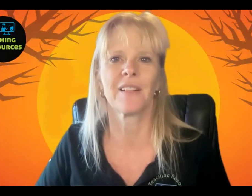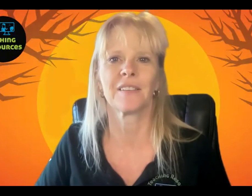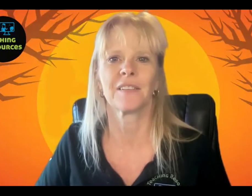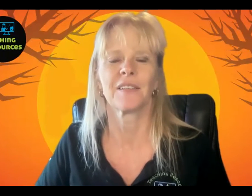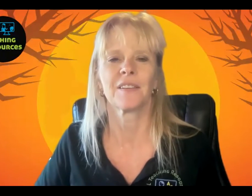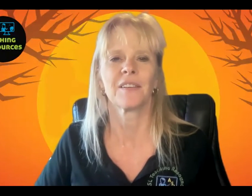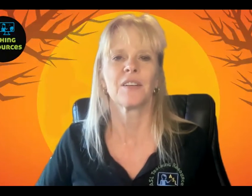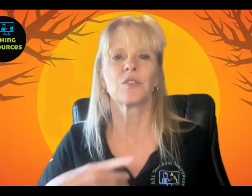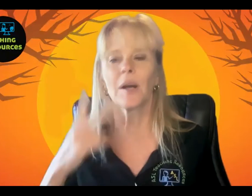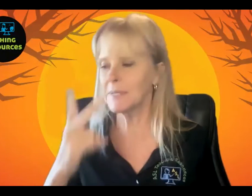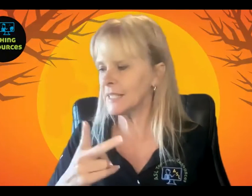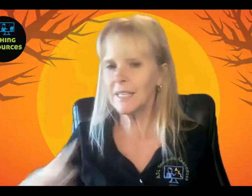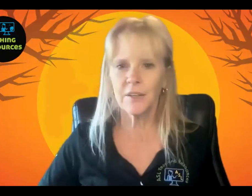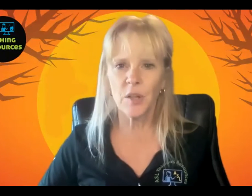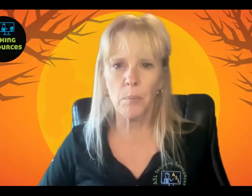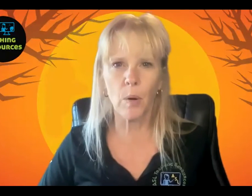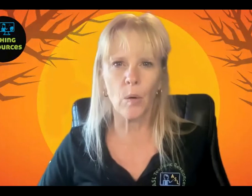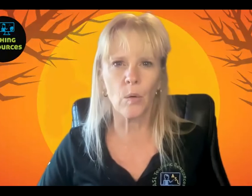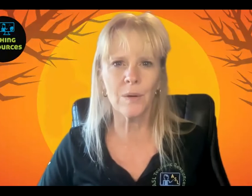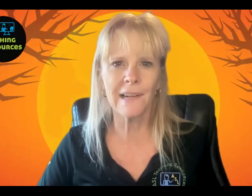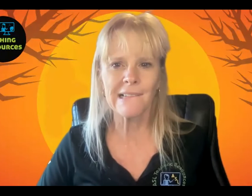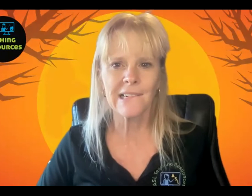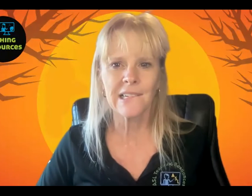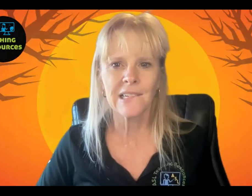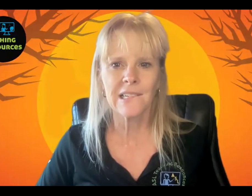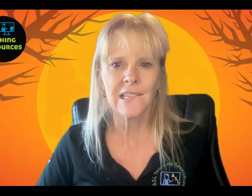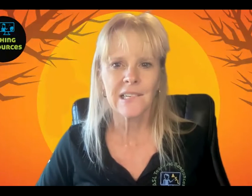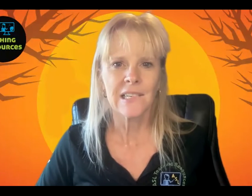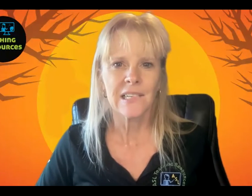language? So I'm seeing here in the poll